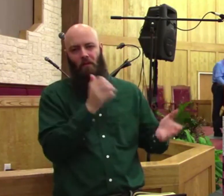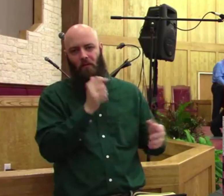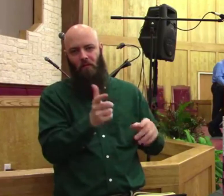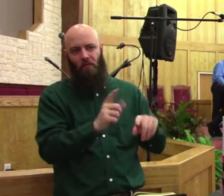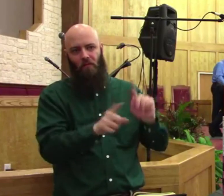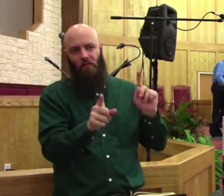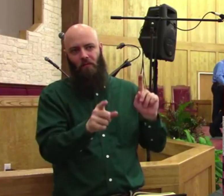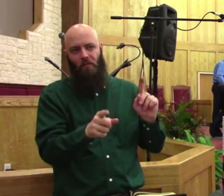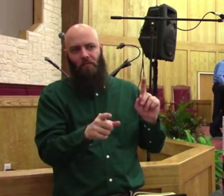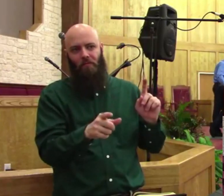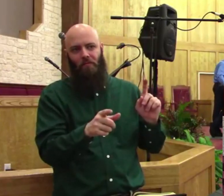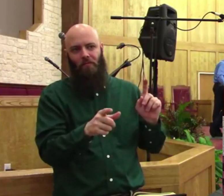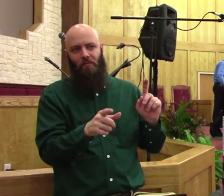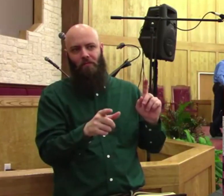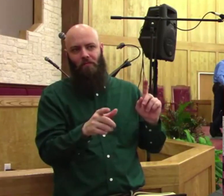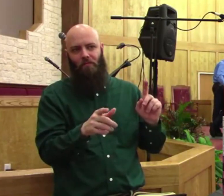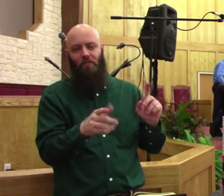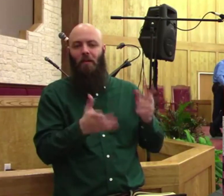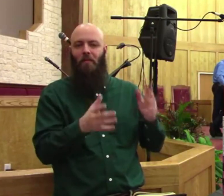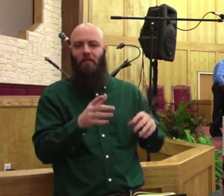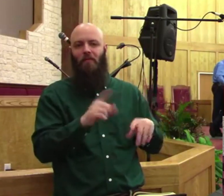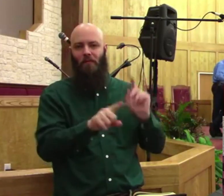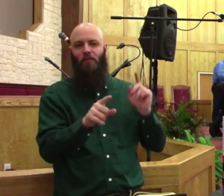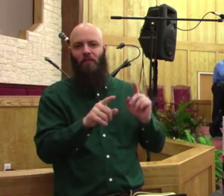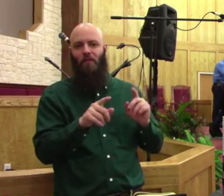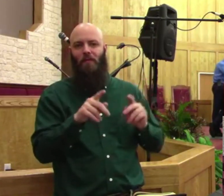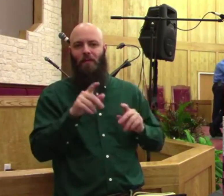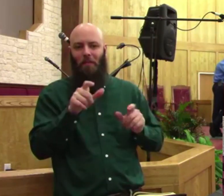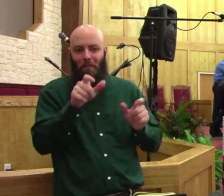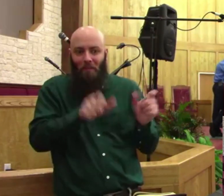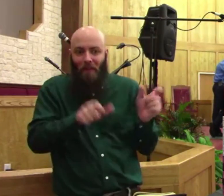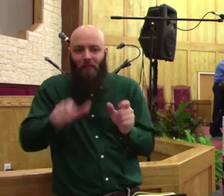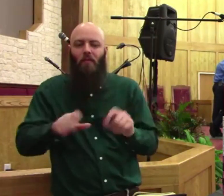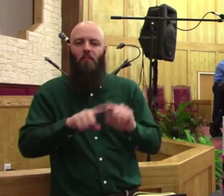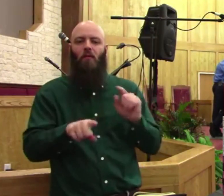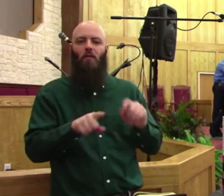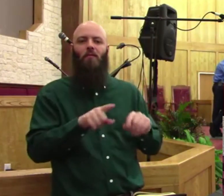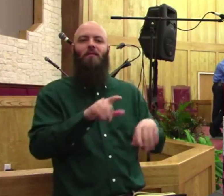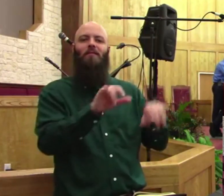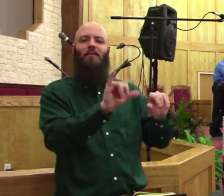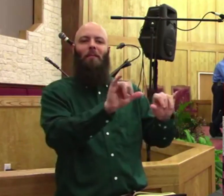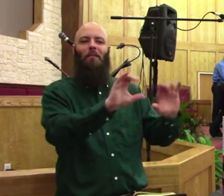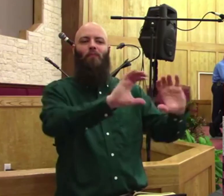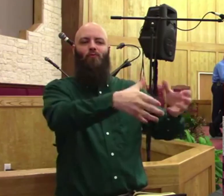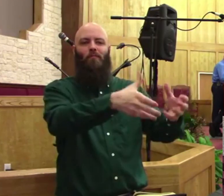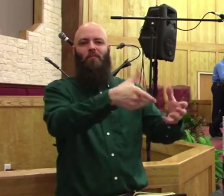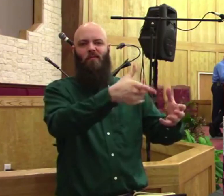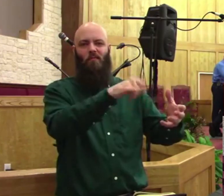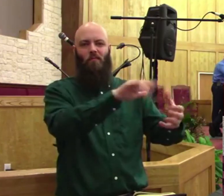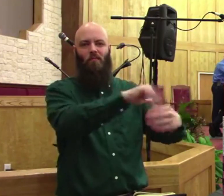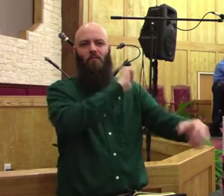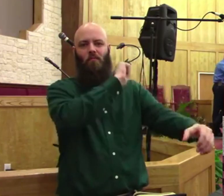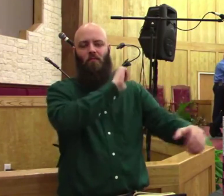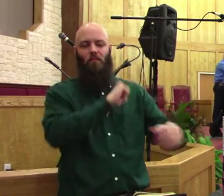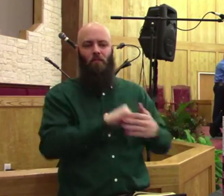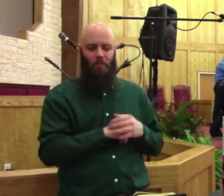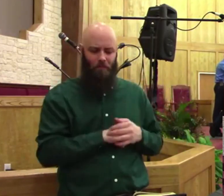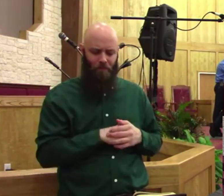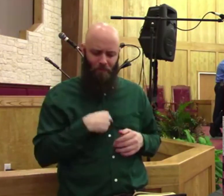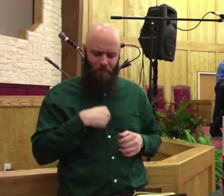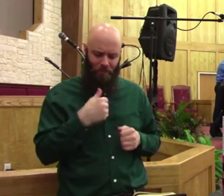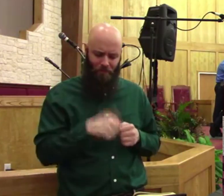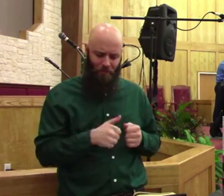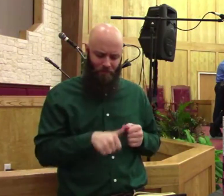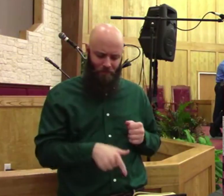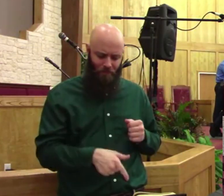them, but the result is the same. What is it? I don't remember who it was. It's attributed to no telling